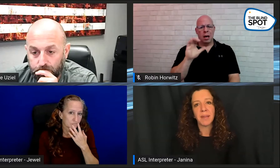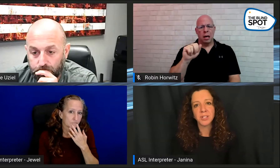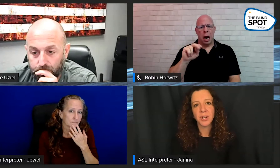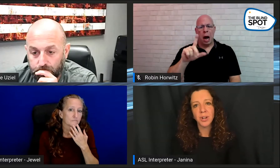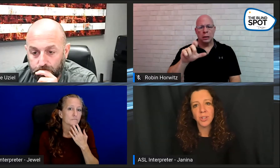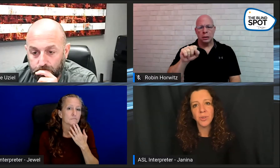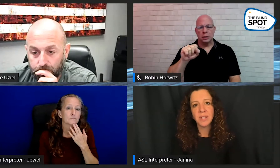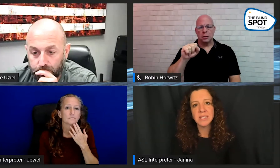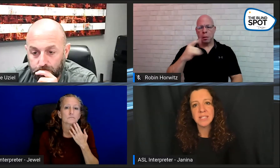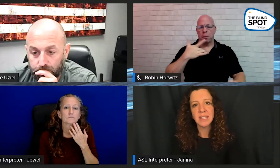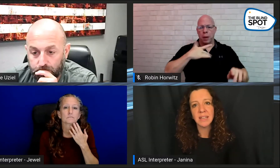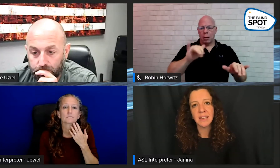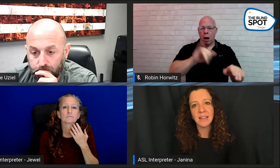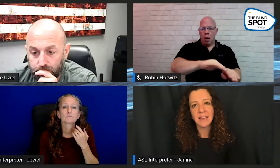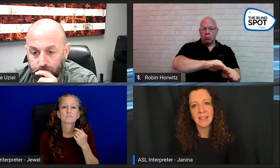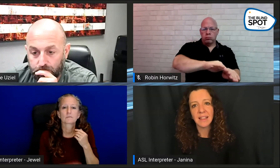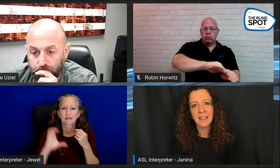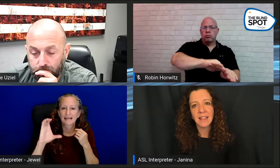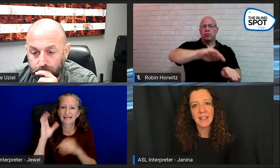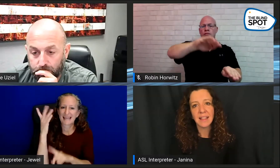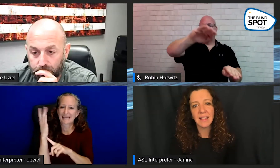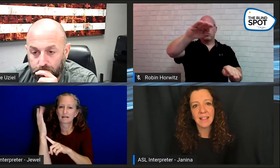the big picture, you can see